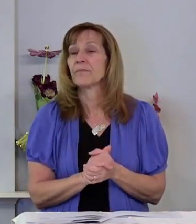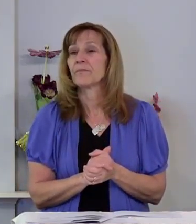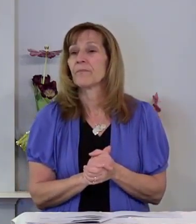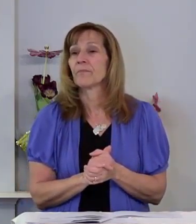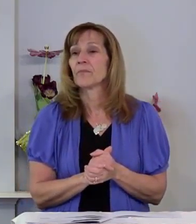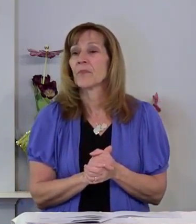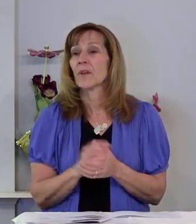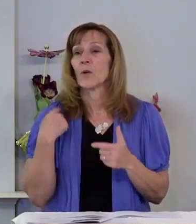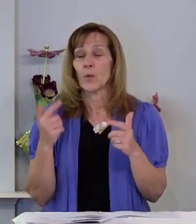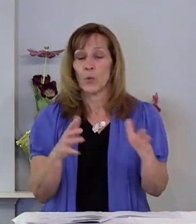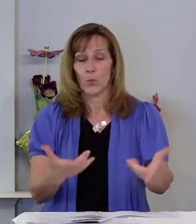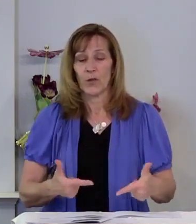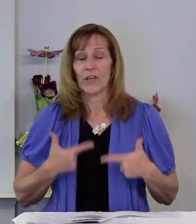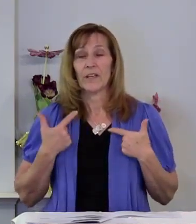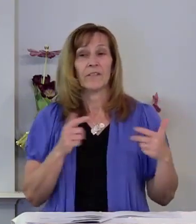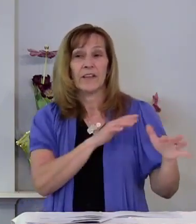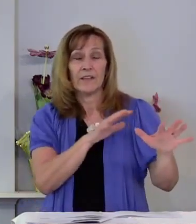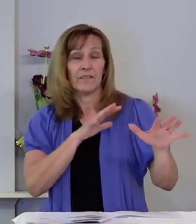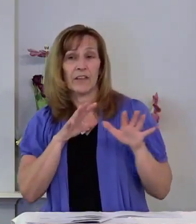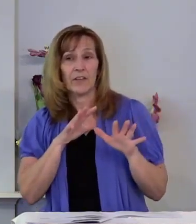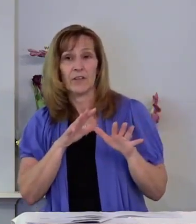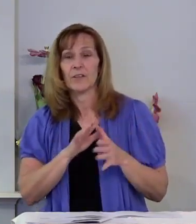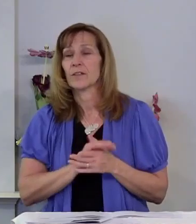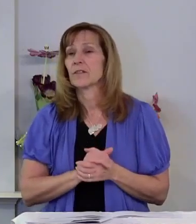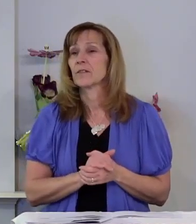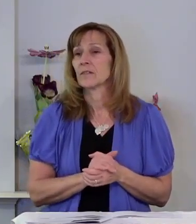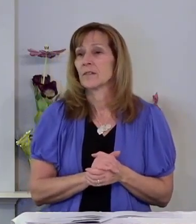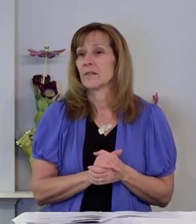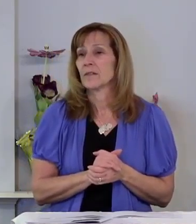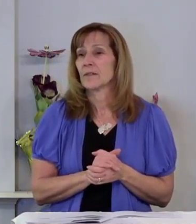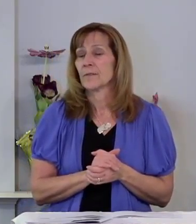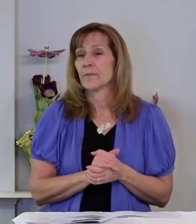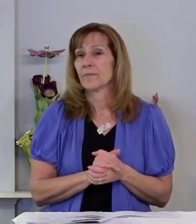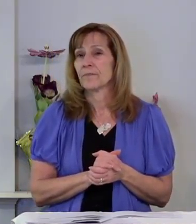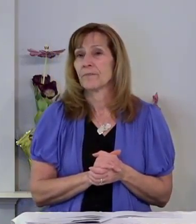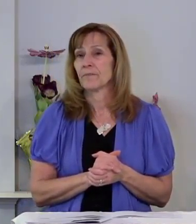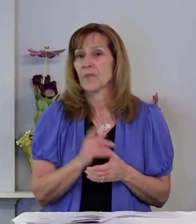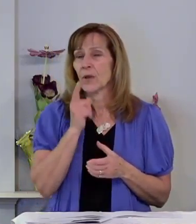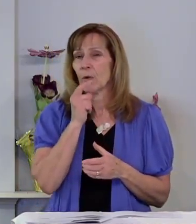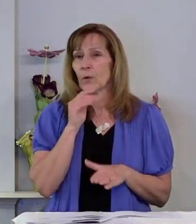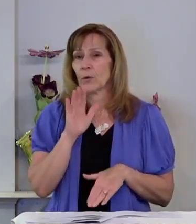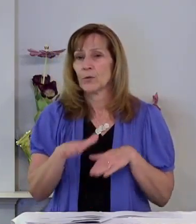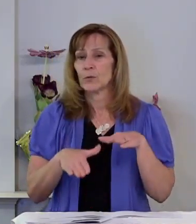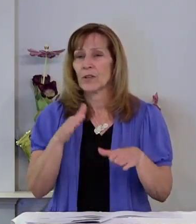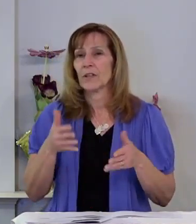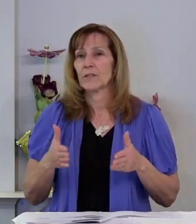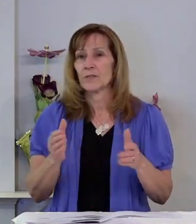to others that they might do the same.